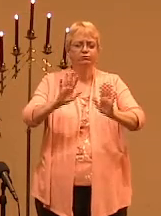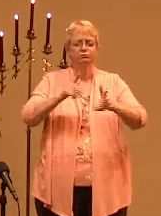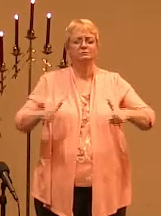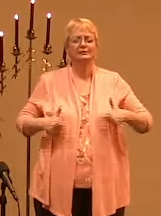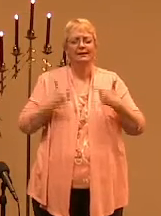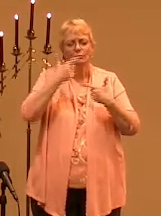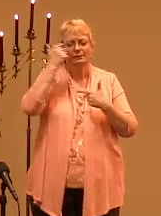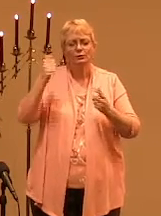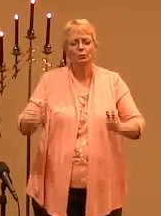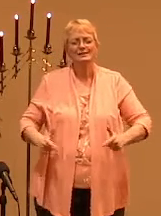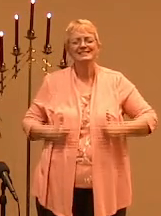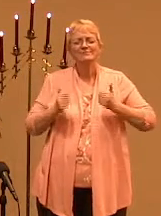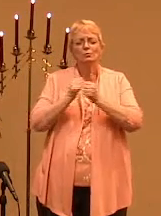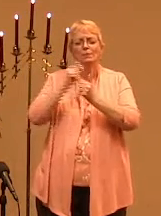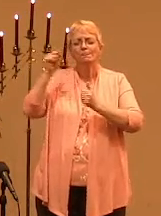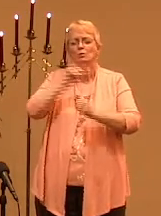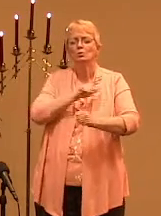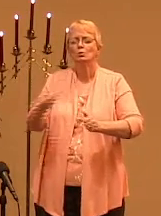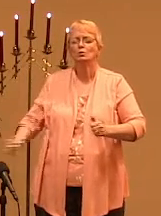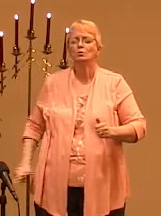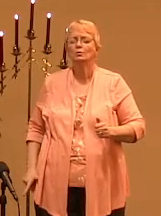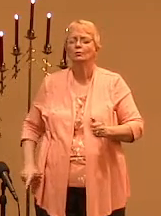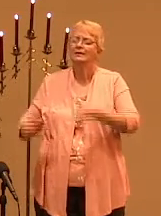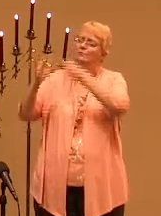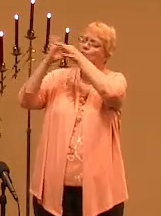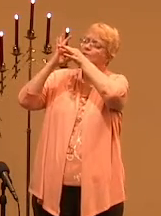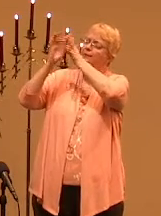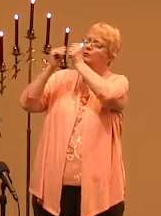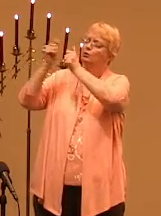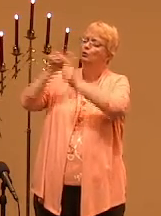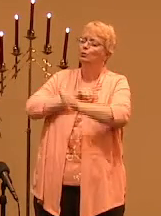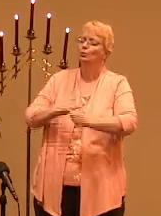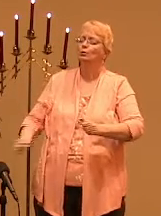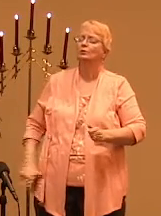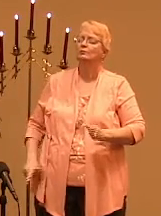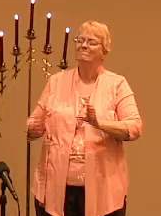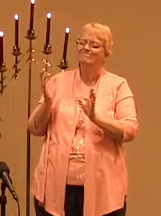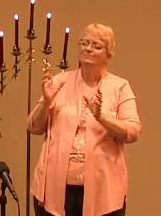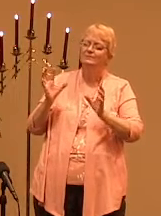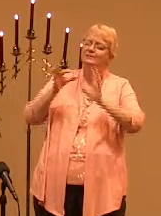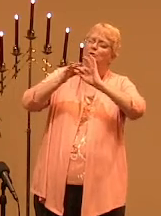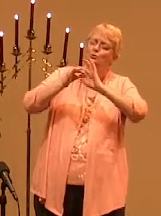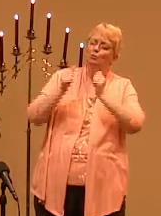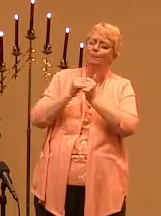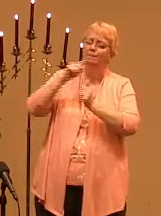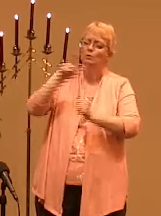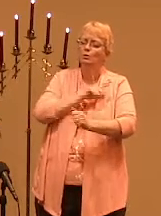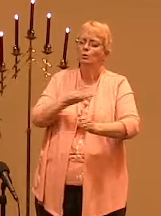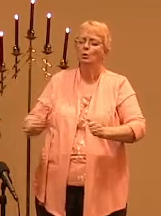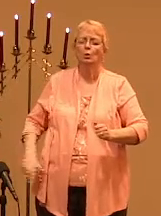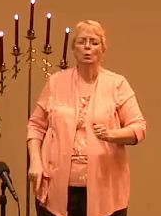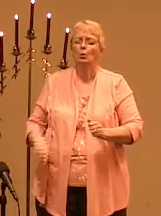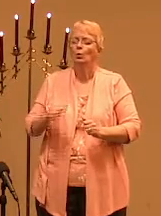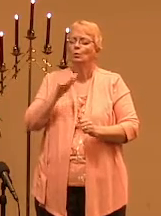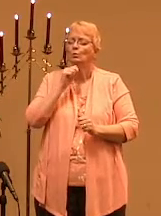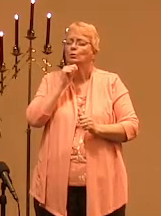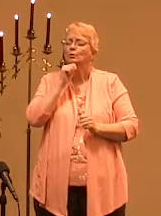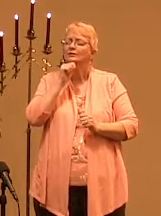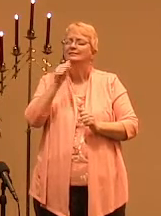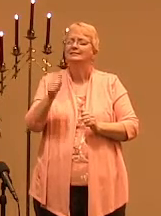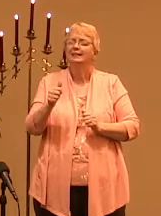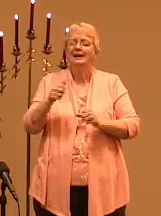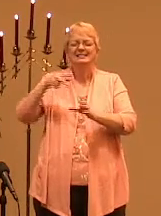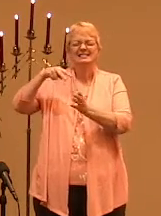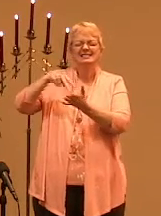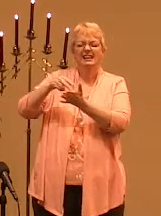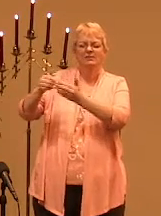because we are living with you. We are in a relationship with you. We are united to you. We are not fans of you on the sidelines.